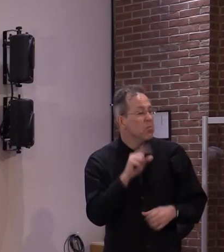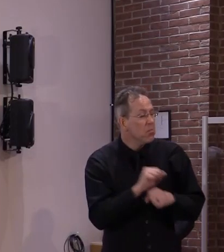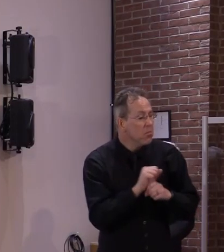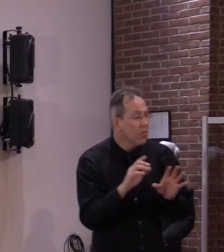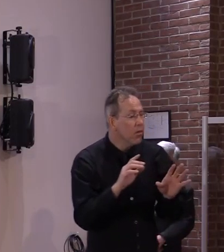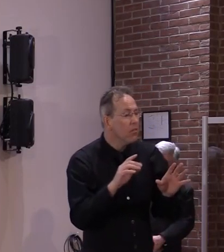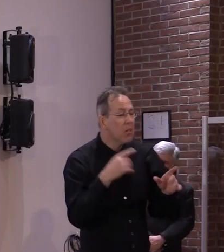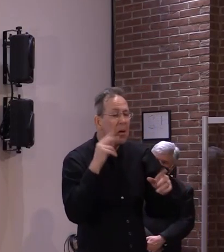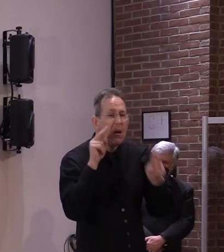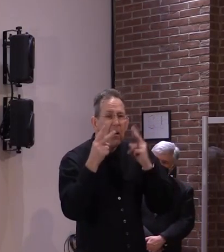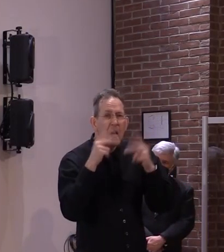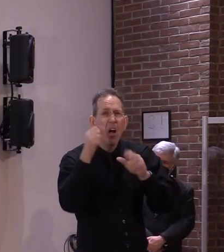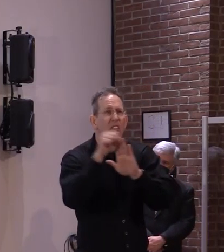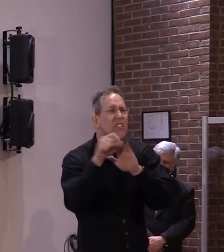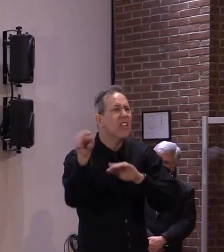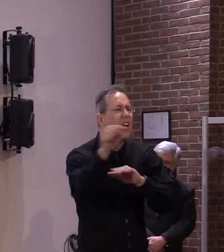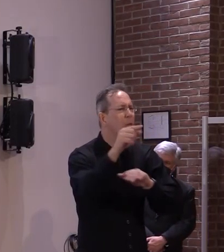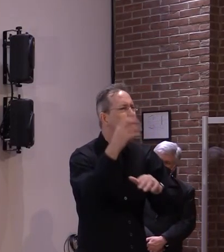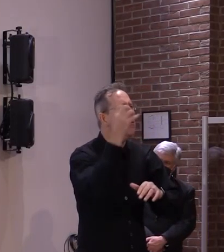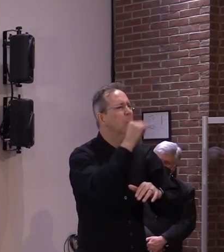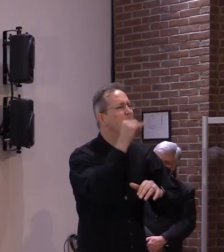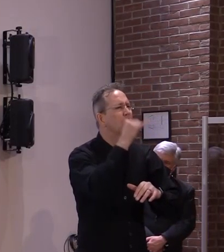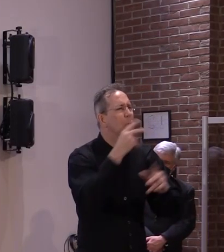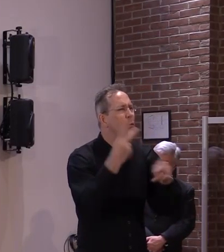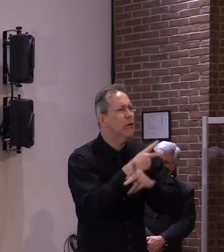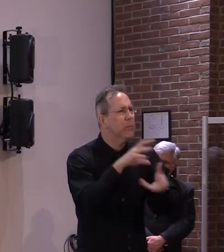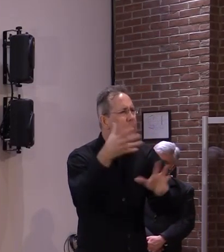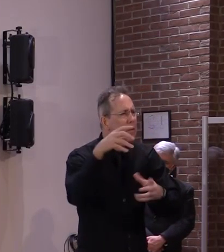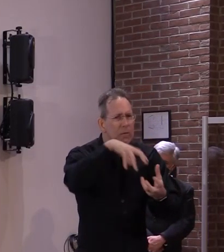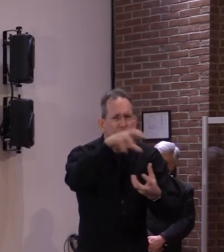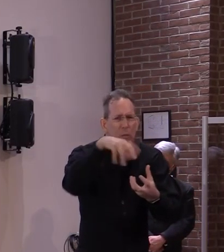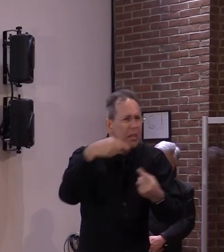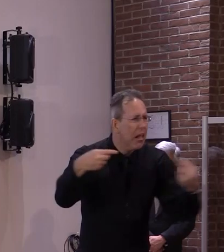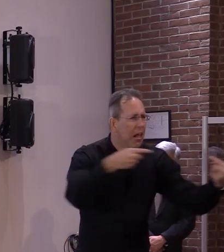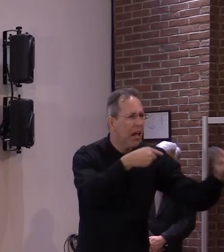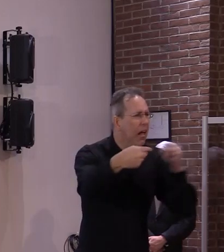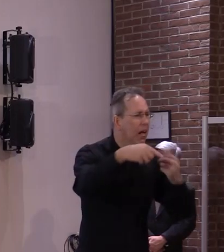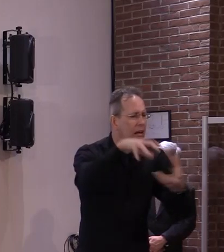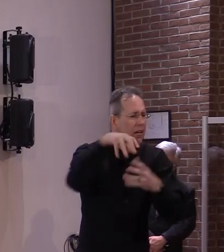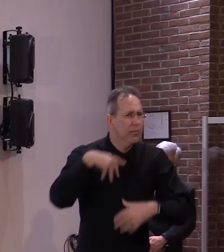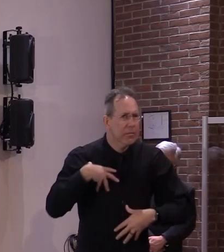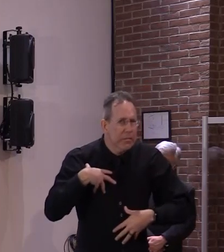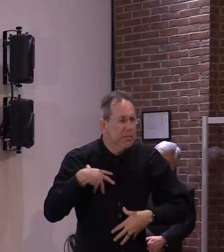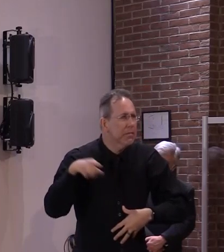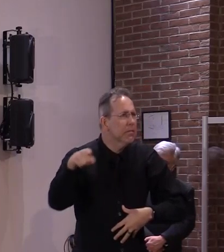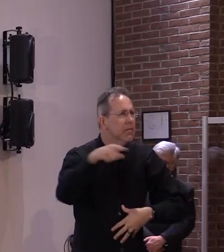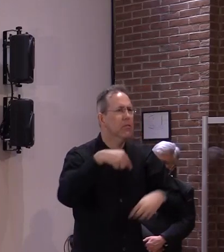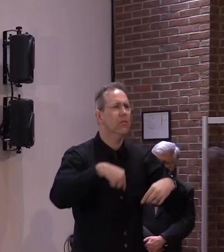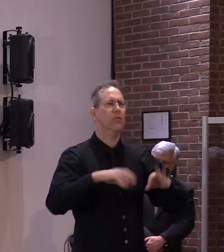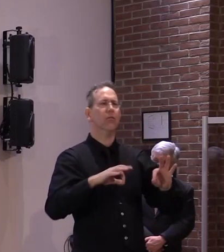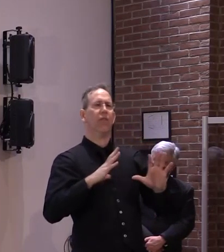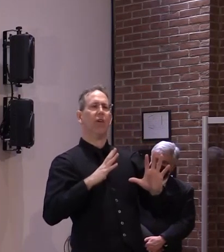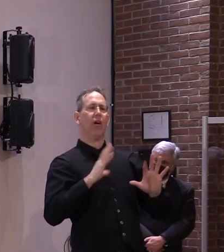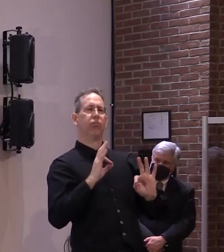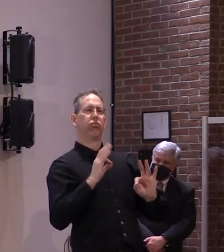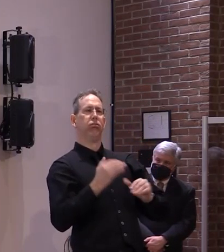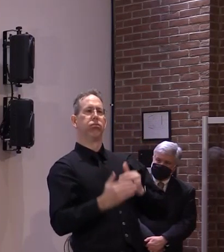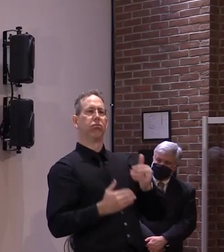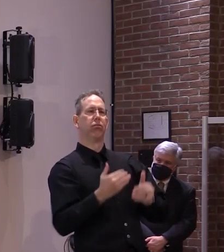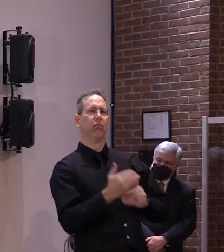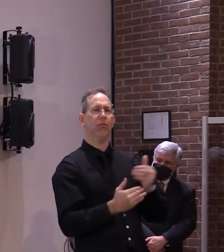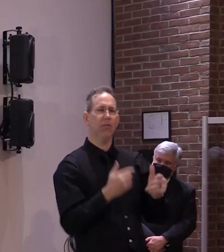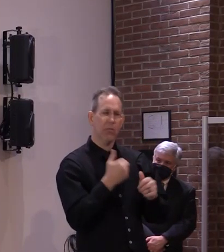see on the news that a certain state has had to cancel their vaccinations for the week due to a lack of